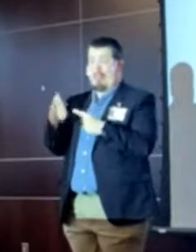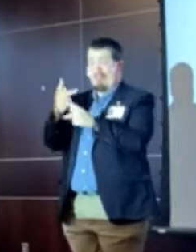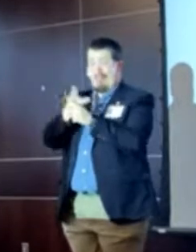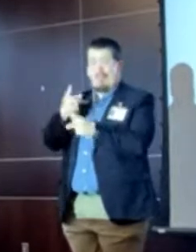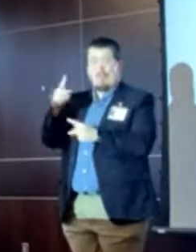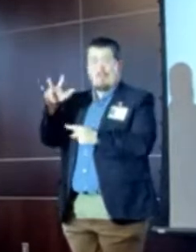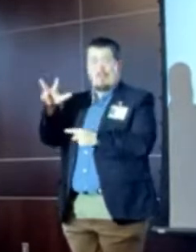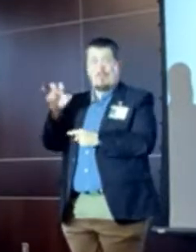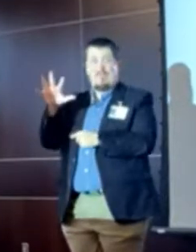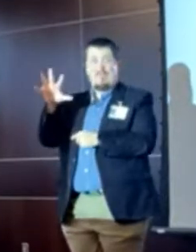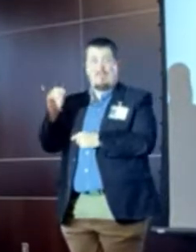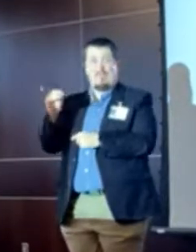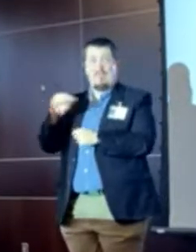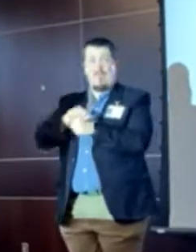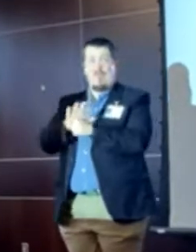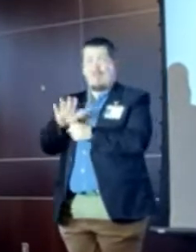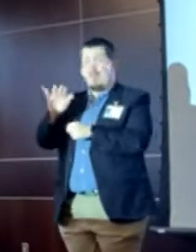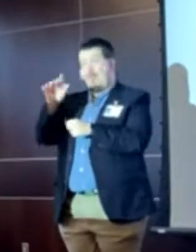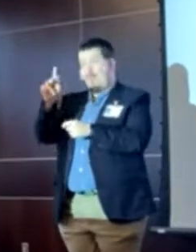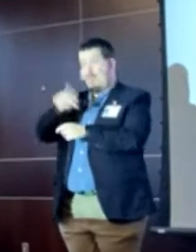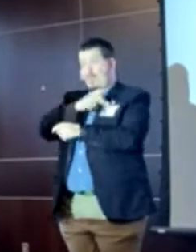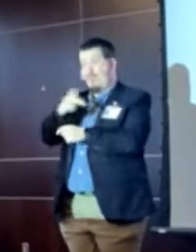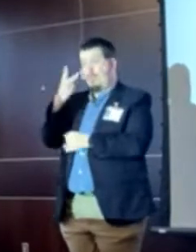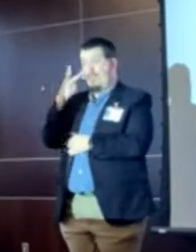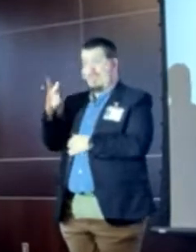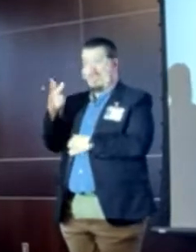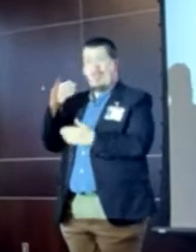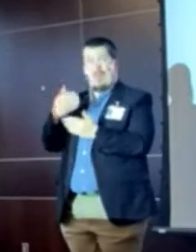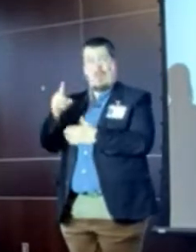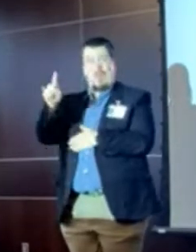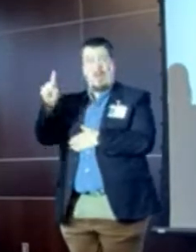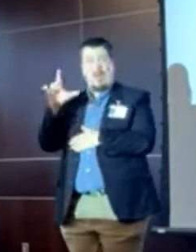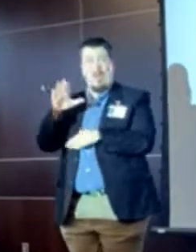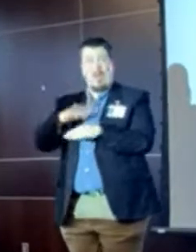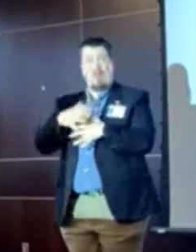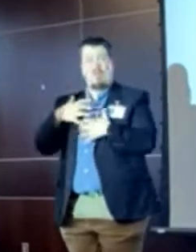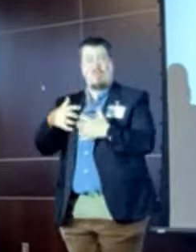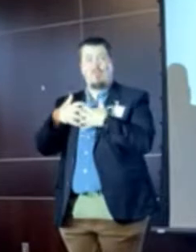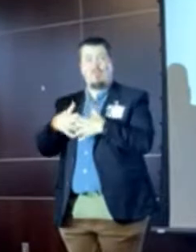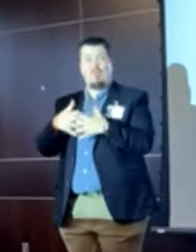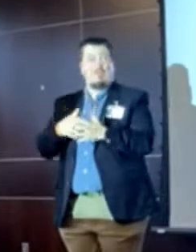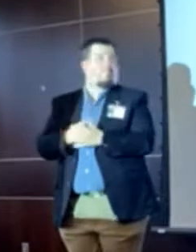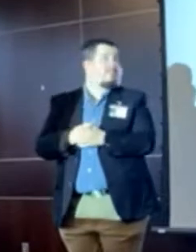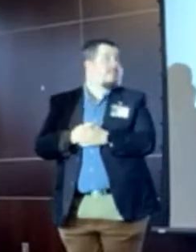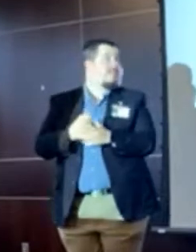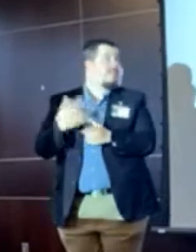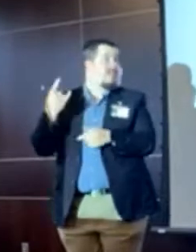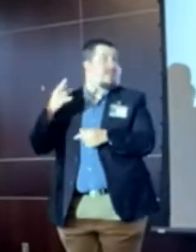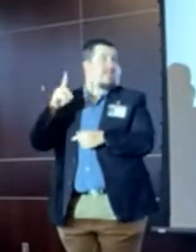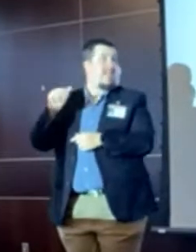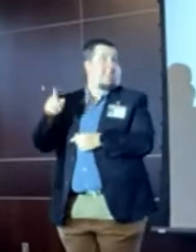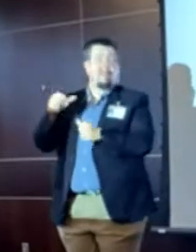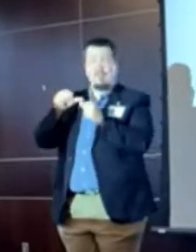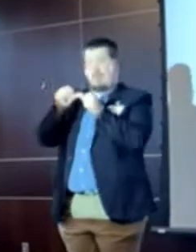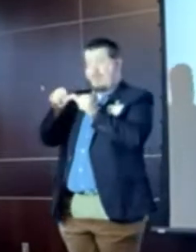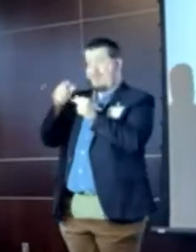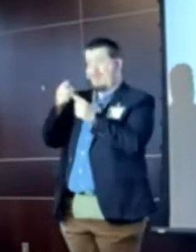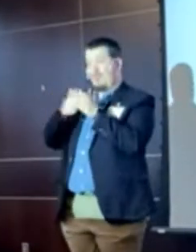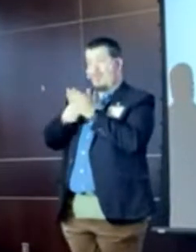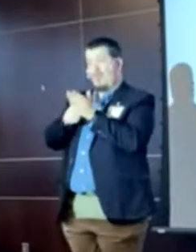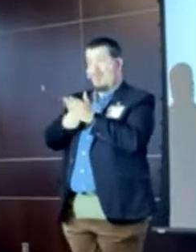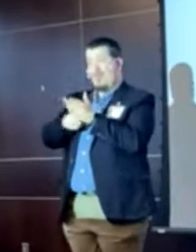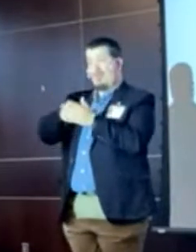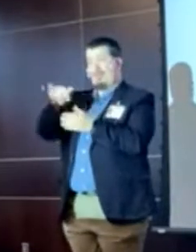nearly 350 COVID inpatients. As you can see, almost 100 of those are on ventilators. The data continues to show the strain on our